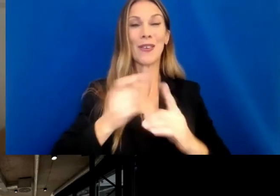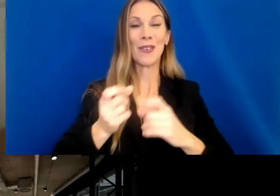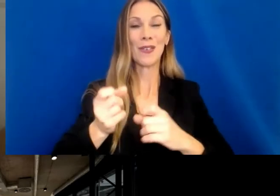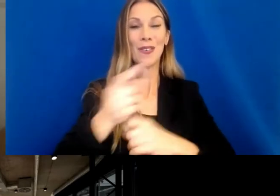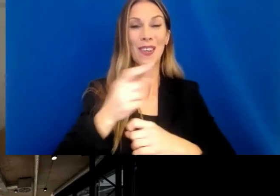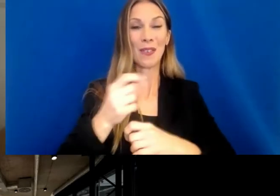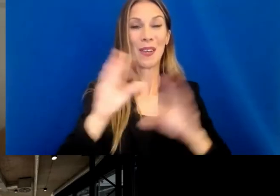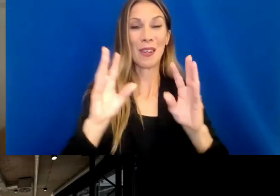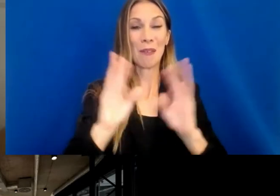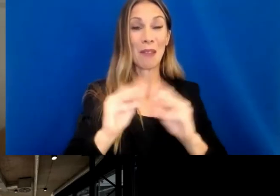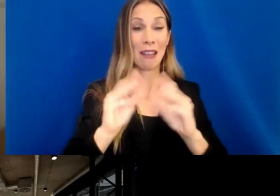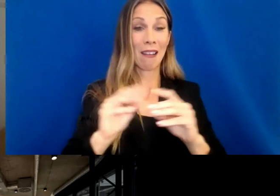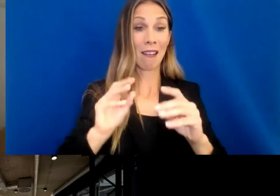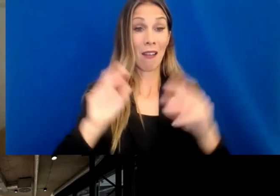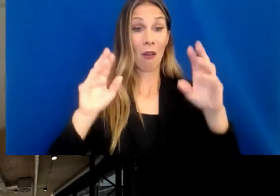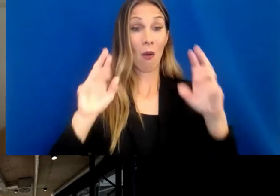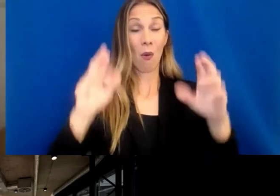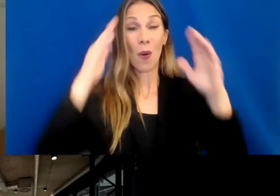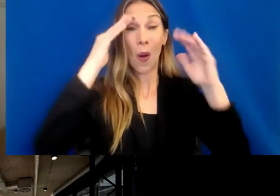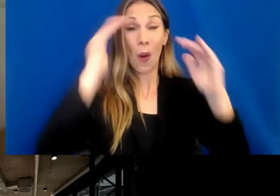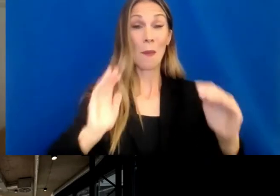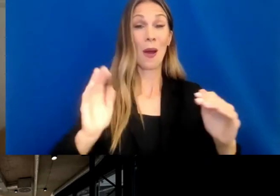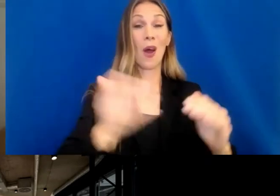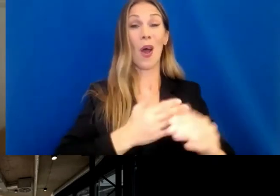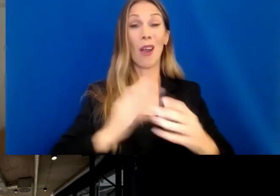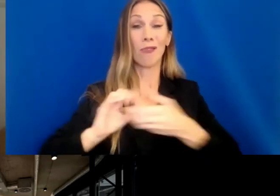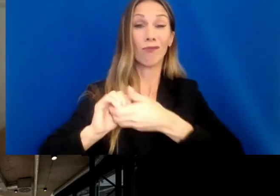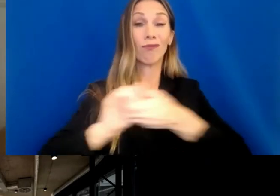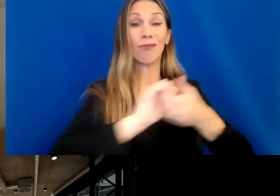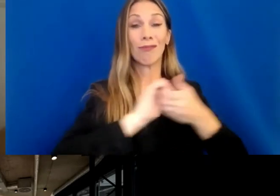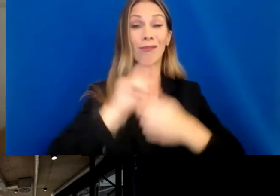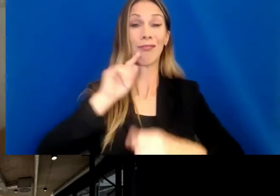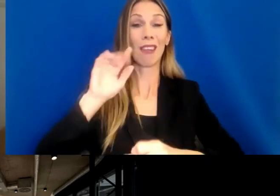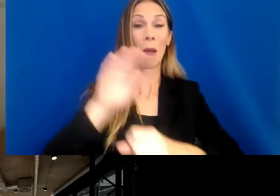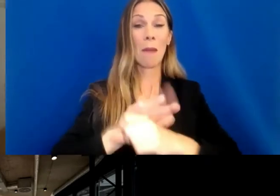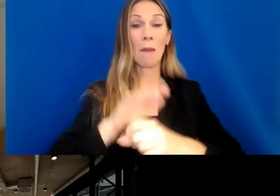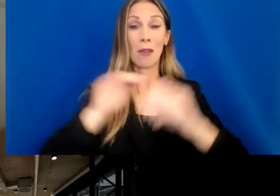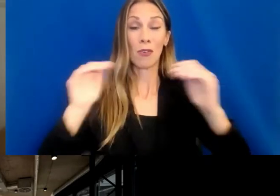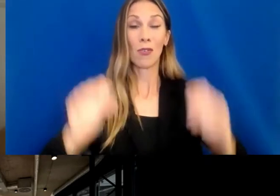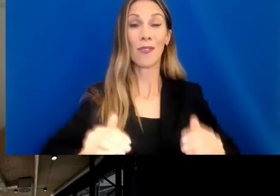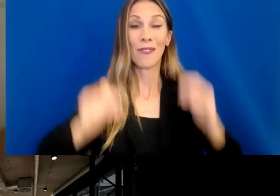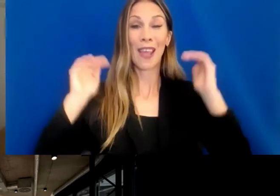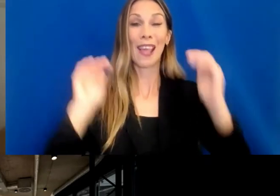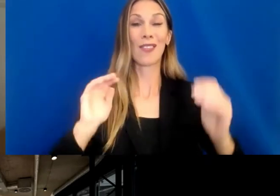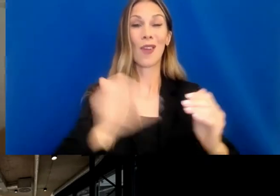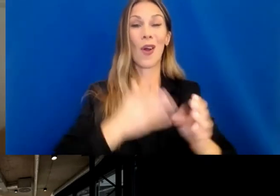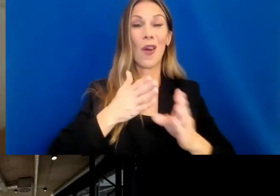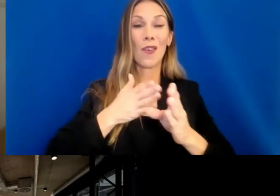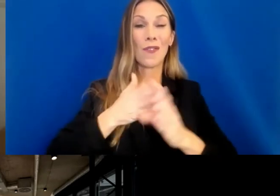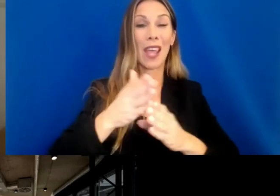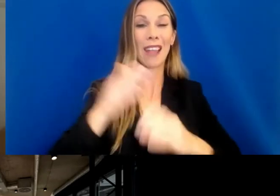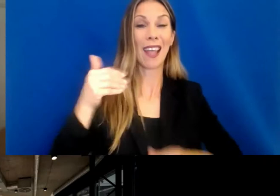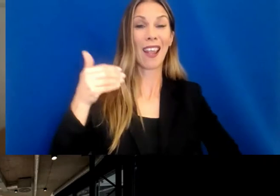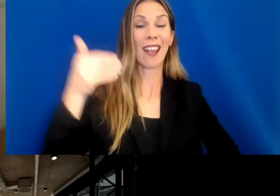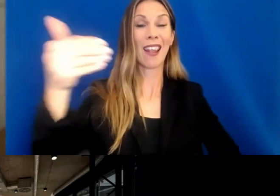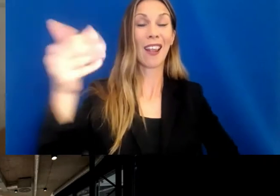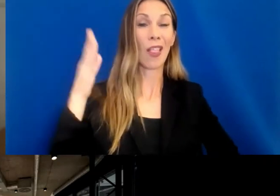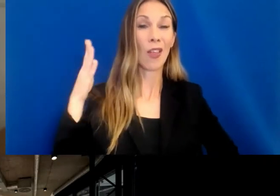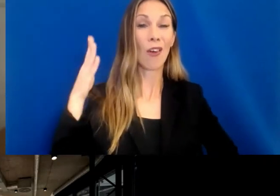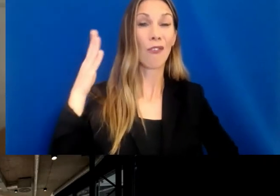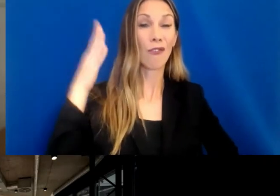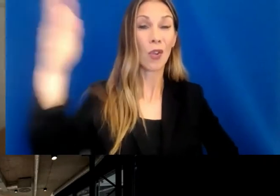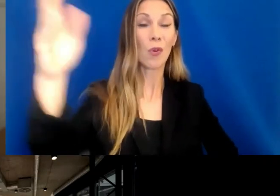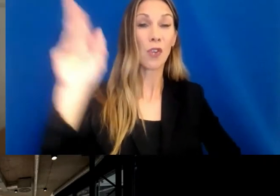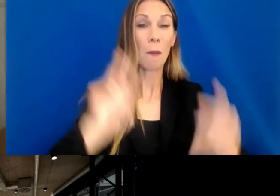and I hope our collective commitment to advancing our field and the next generations of those coming into